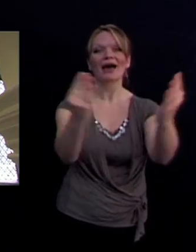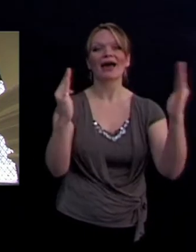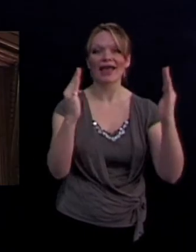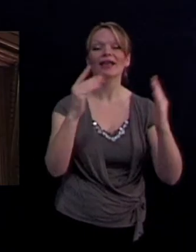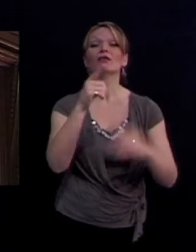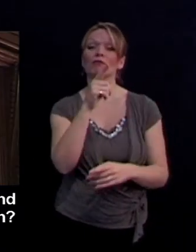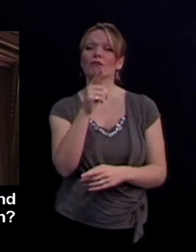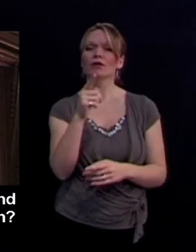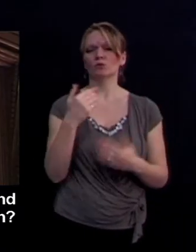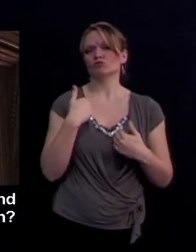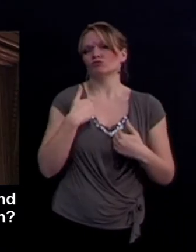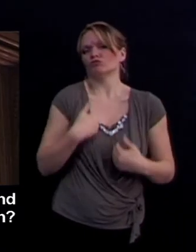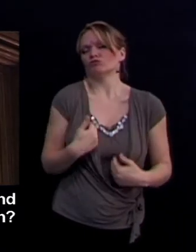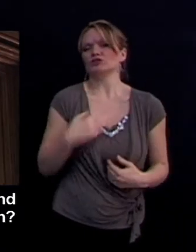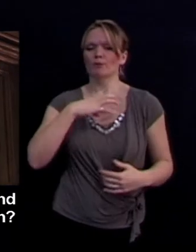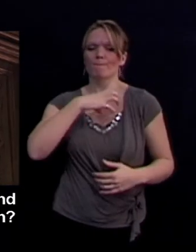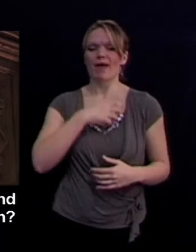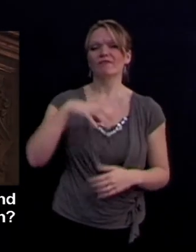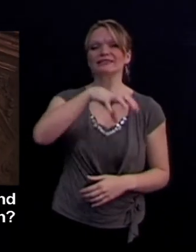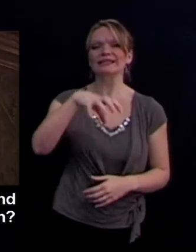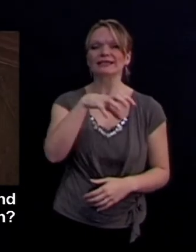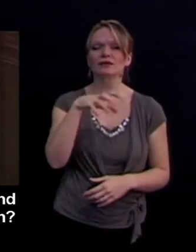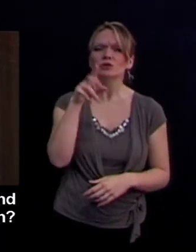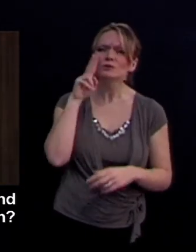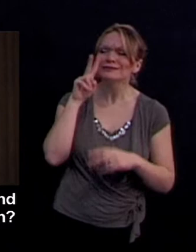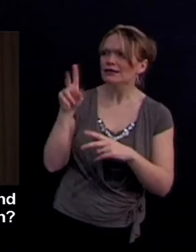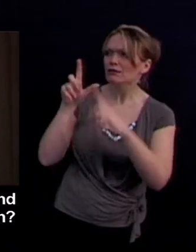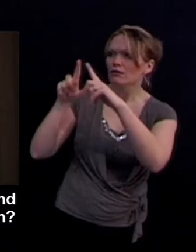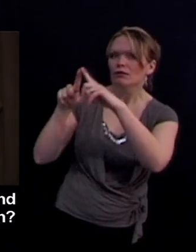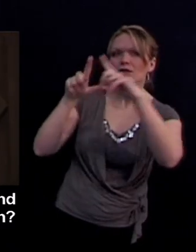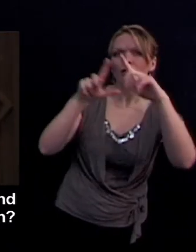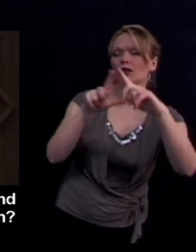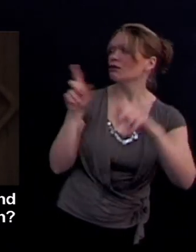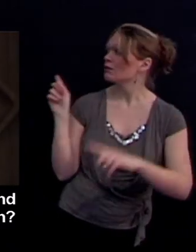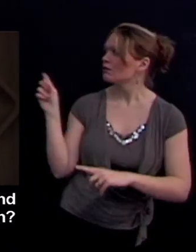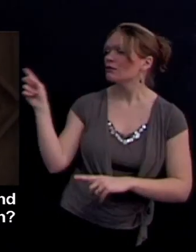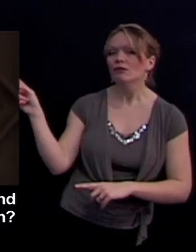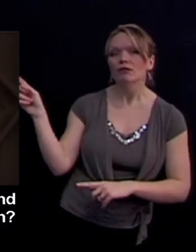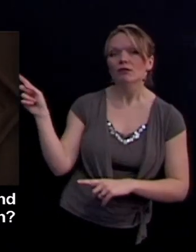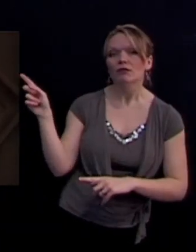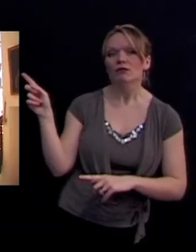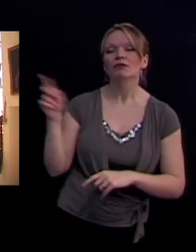city. Look. There, can you see his merchant's mark and coat of arms on the panelled screen?